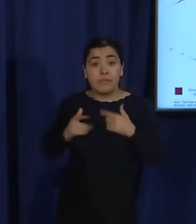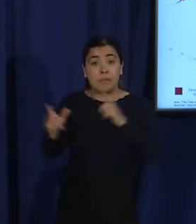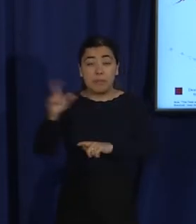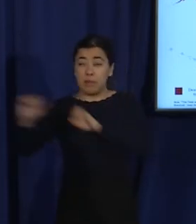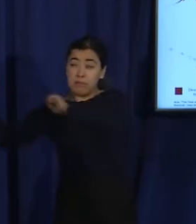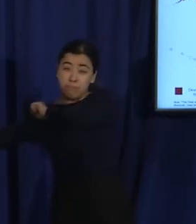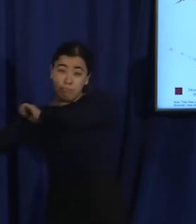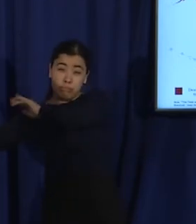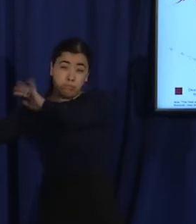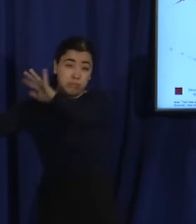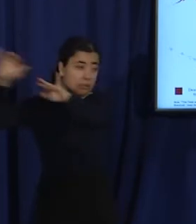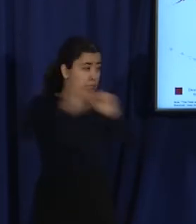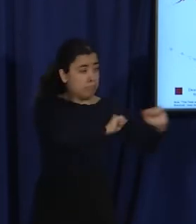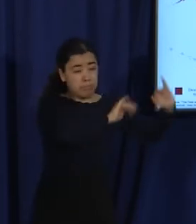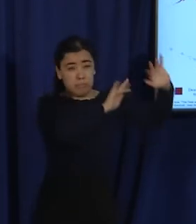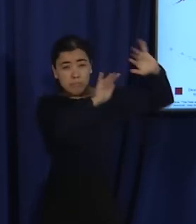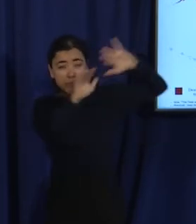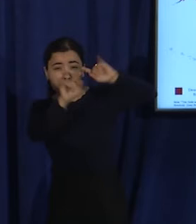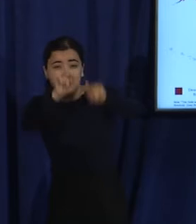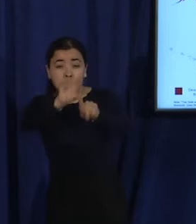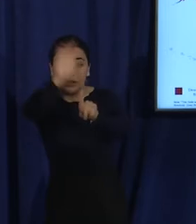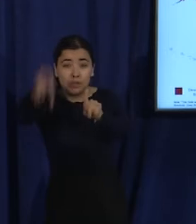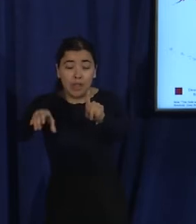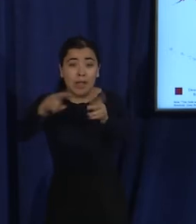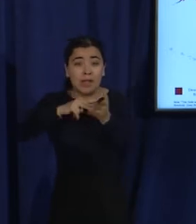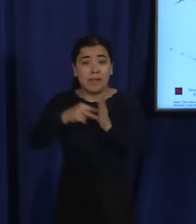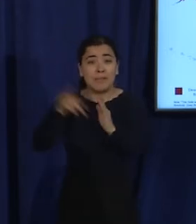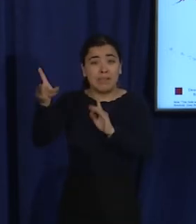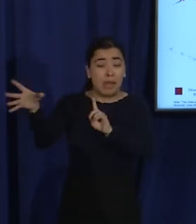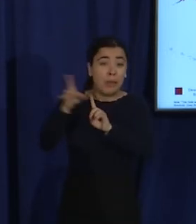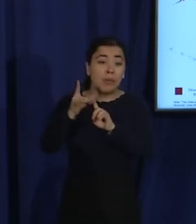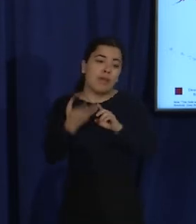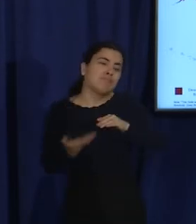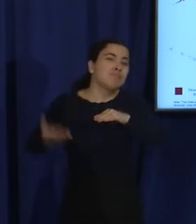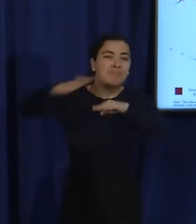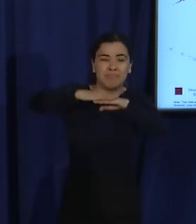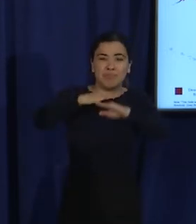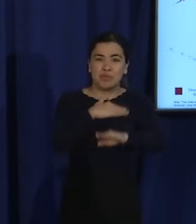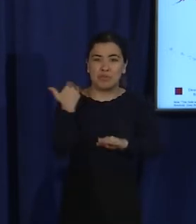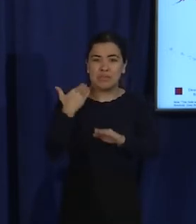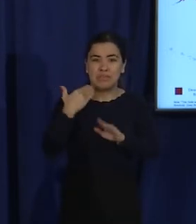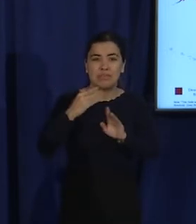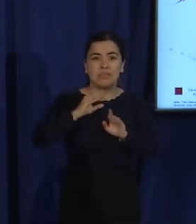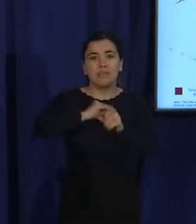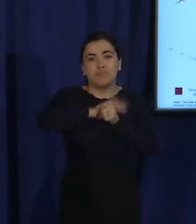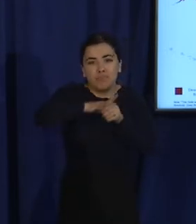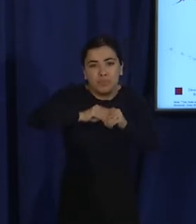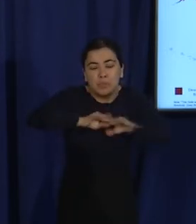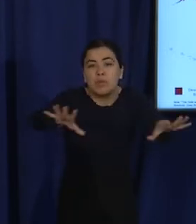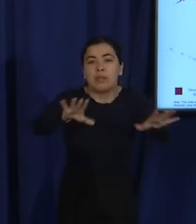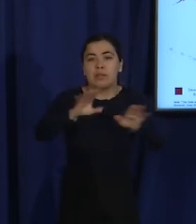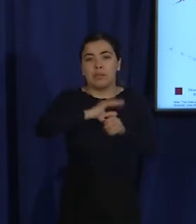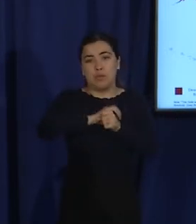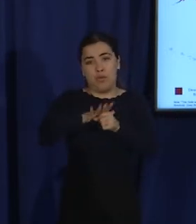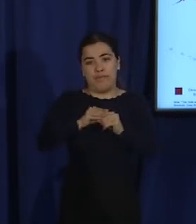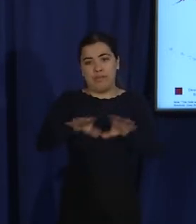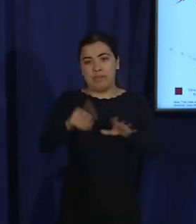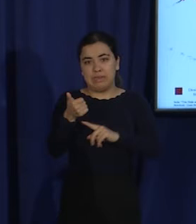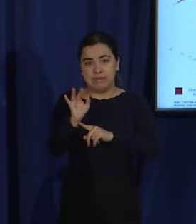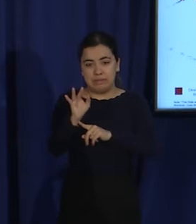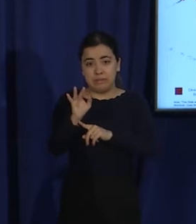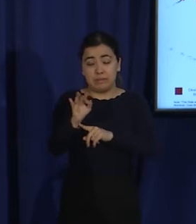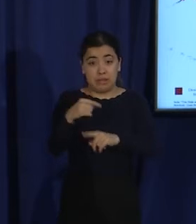point, they're bringing an elevated risk of COVID. I am not planning to travel this